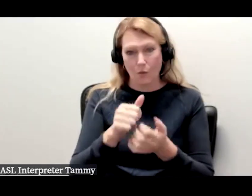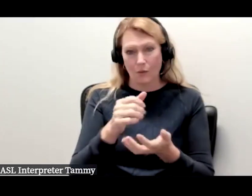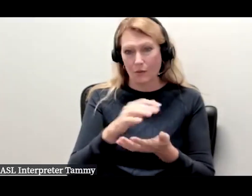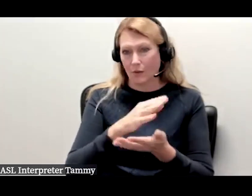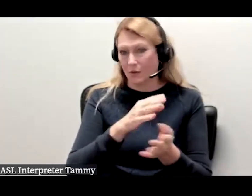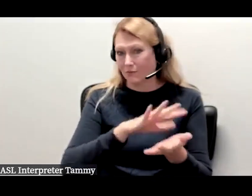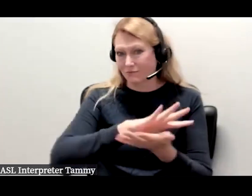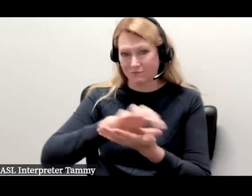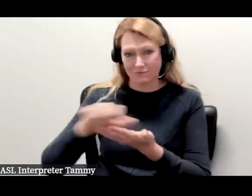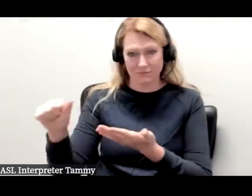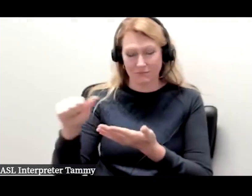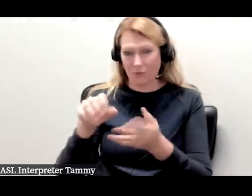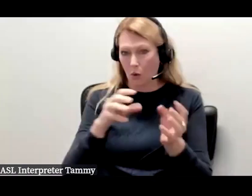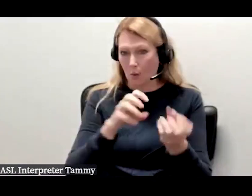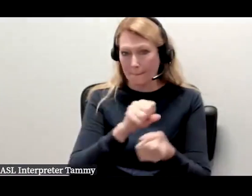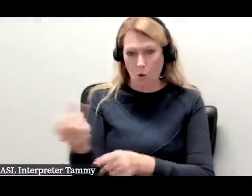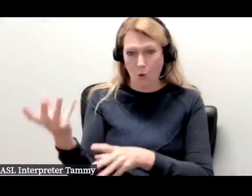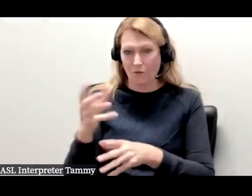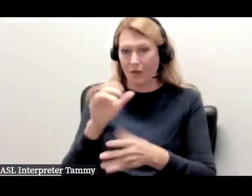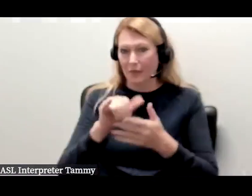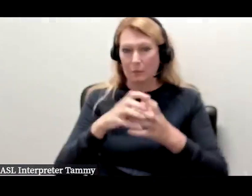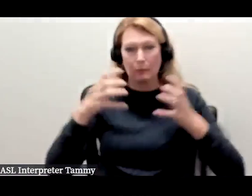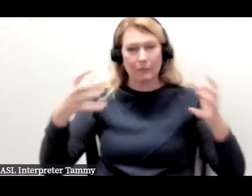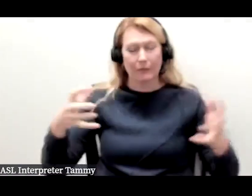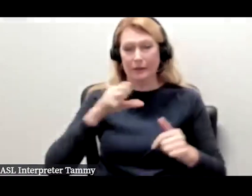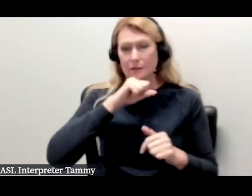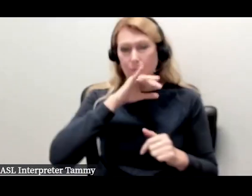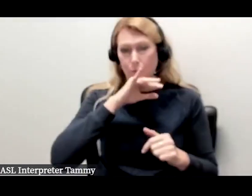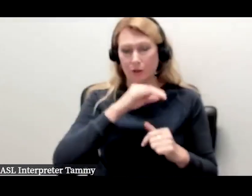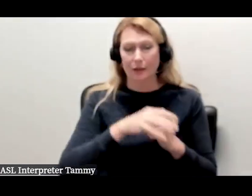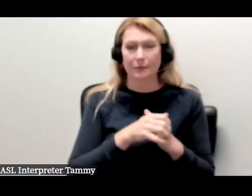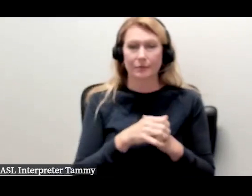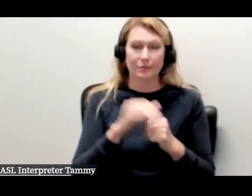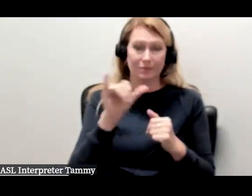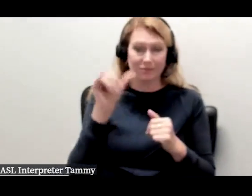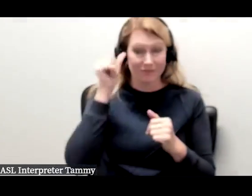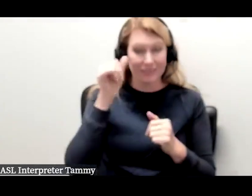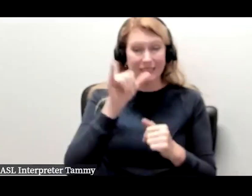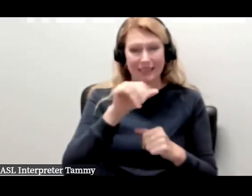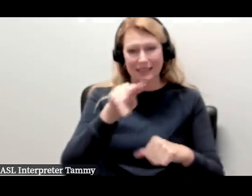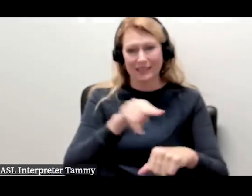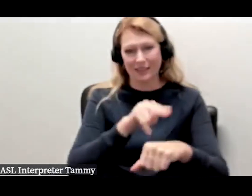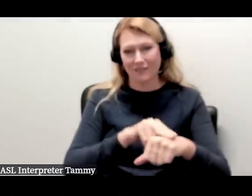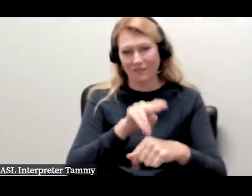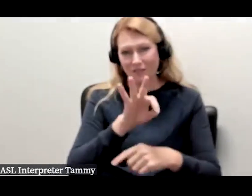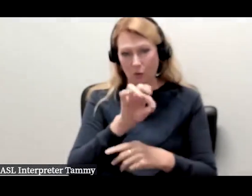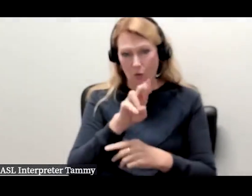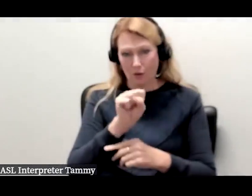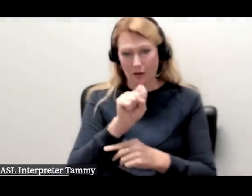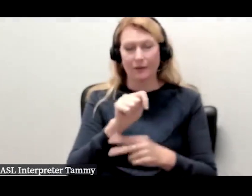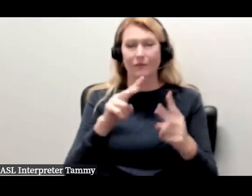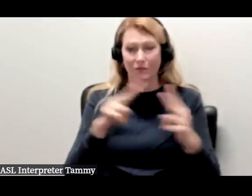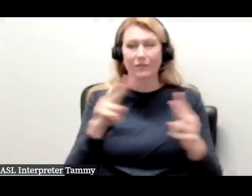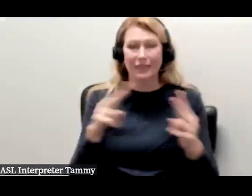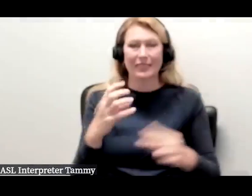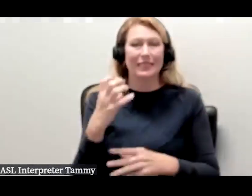that debris, and number two, keep in mind that's national forest, very, very thick forest. And